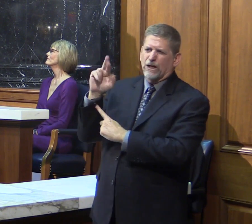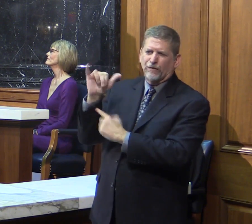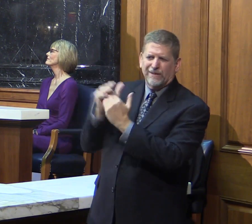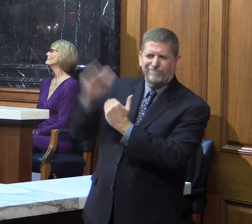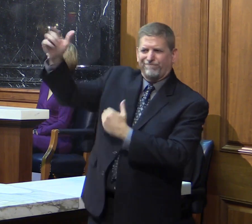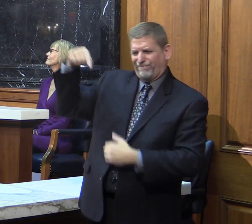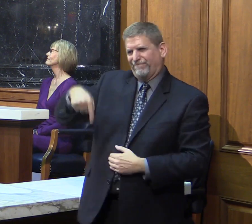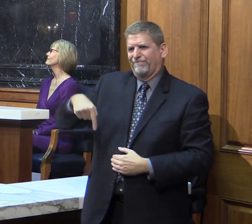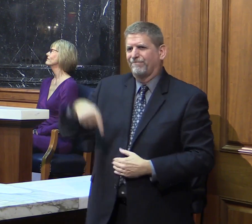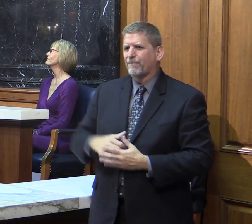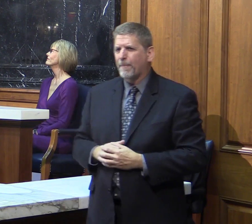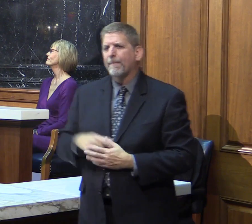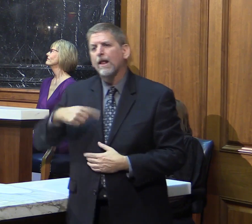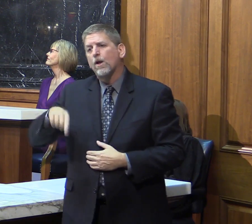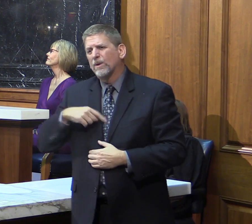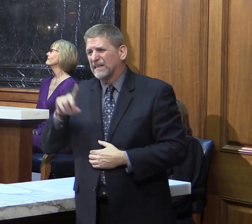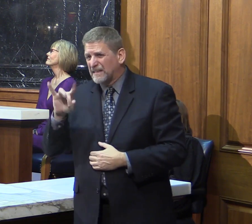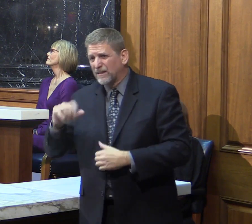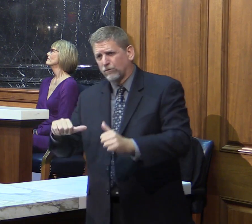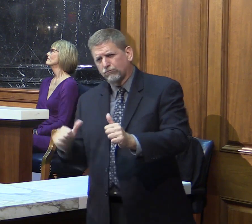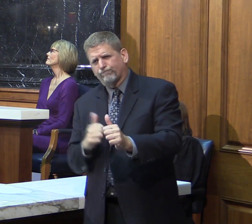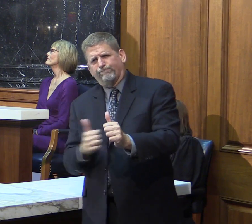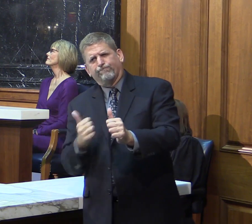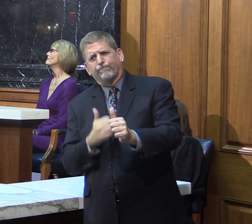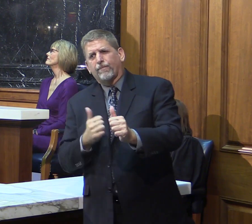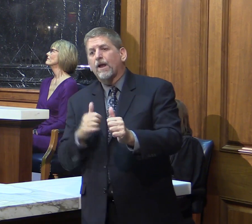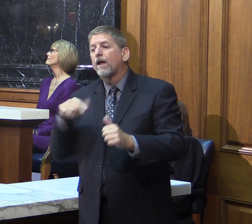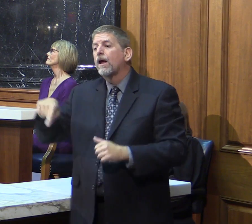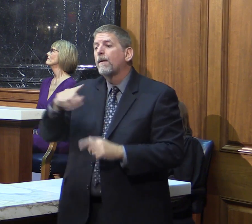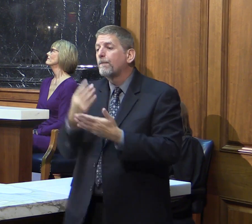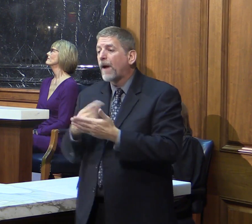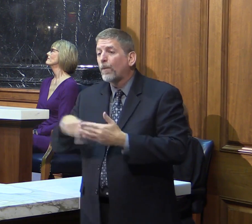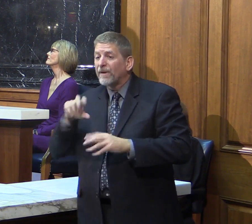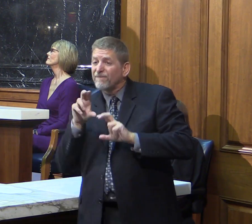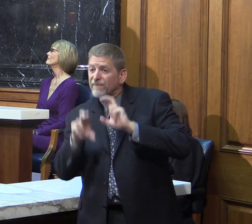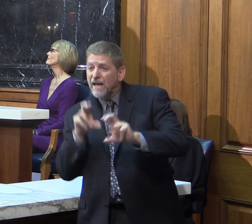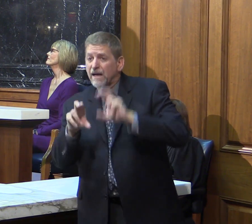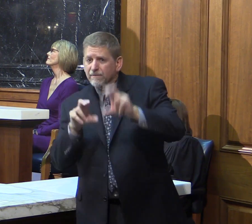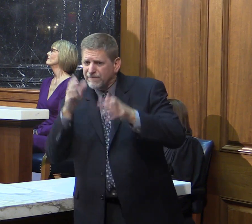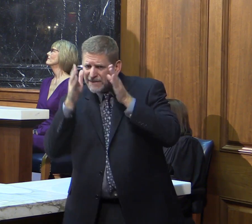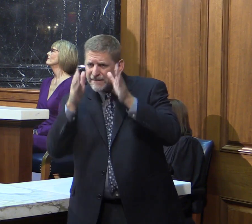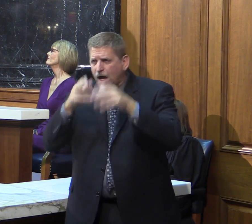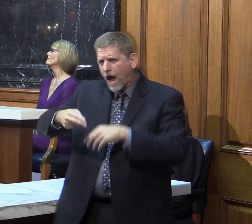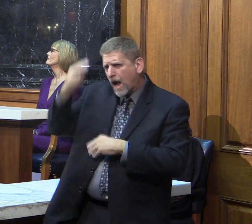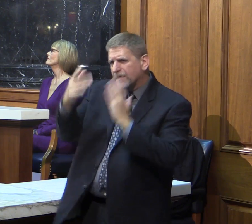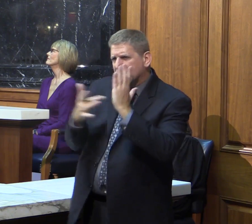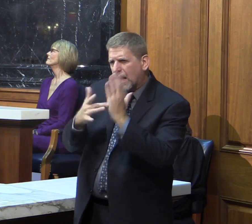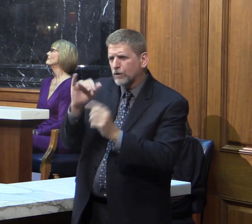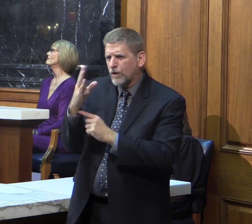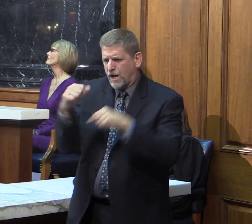them. And today, those investments have ignited new high-tech jobs all across our state. Businesses